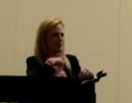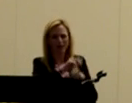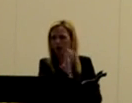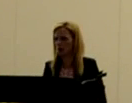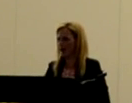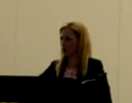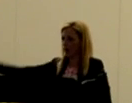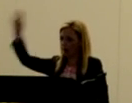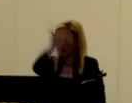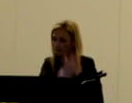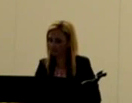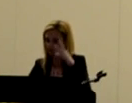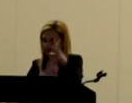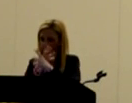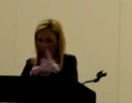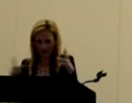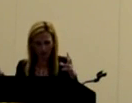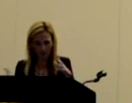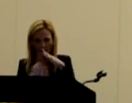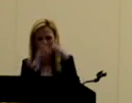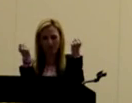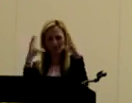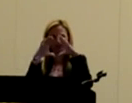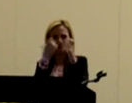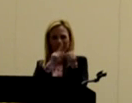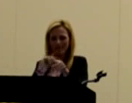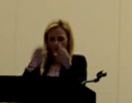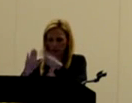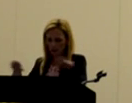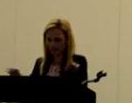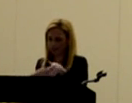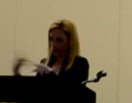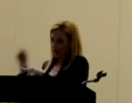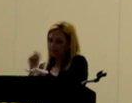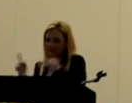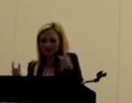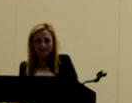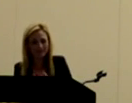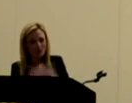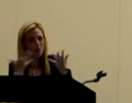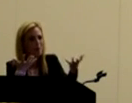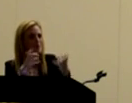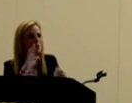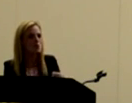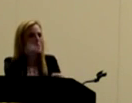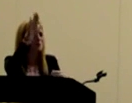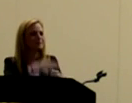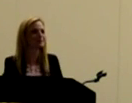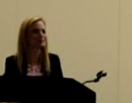So many times in my travels throughout the world, I come across classes of deaf children and I ask them, what it is, what do